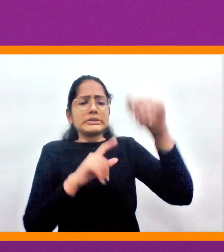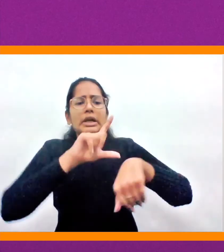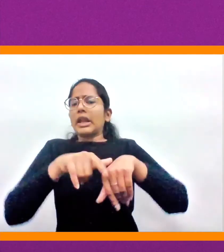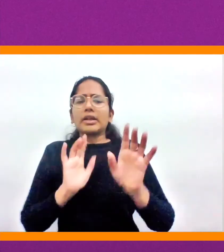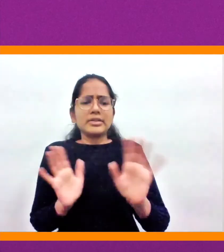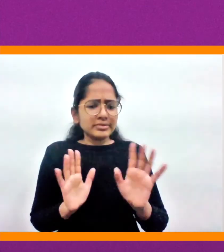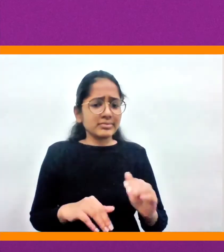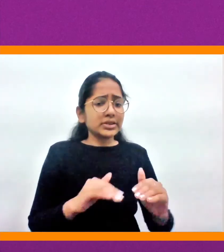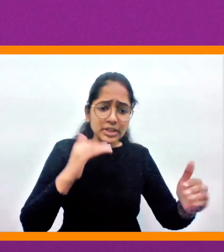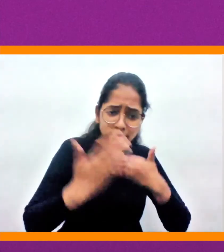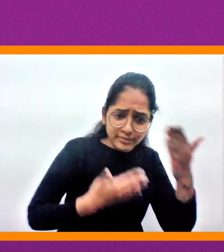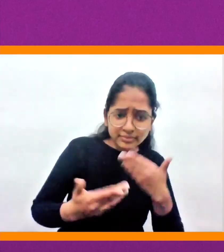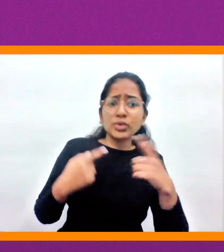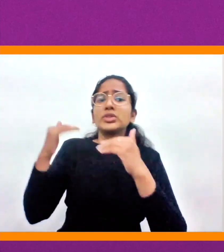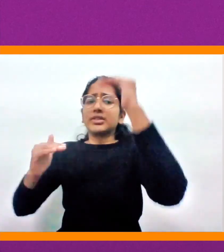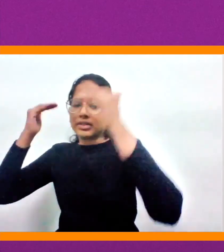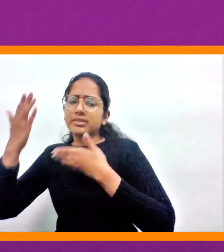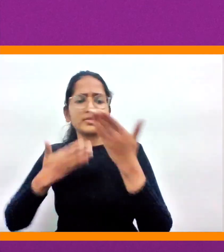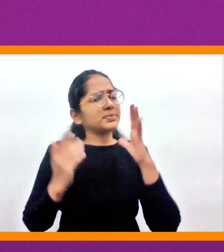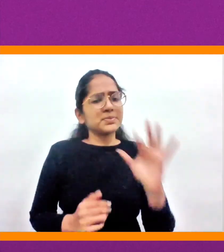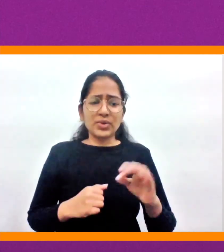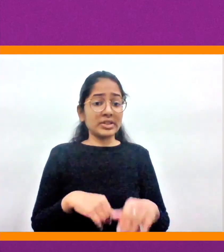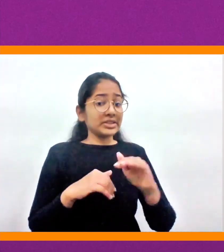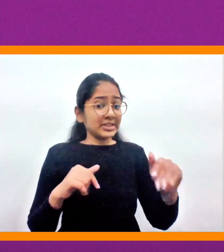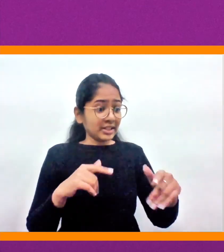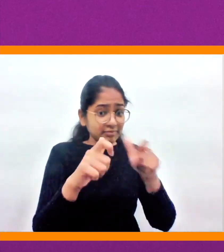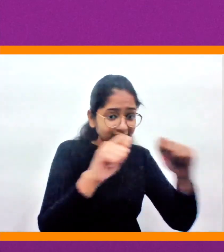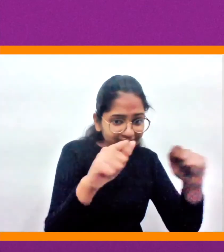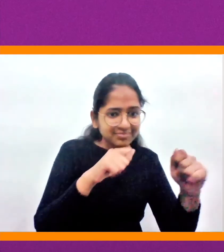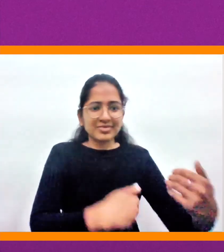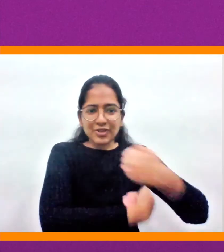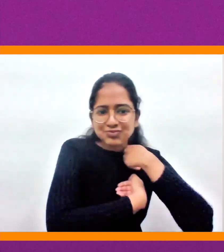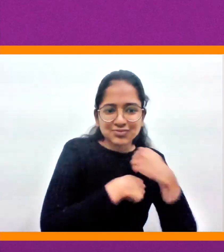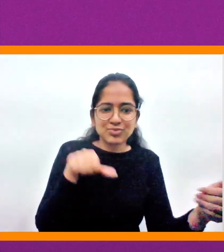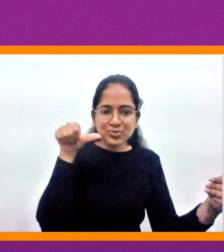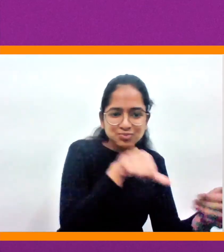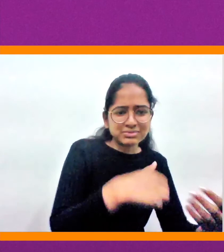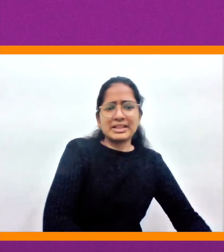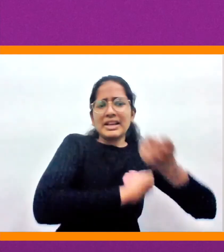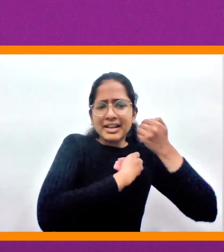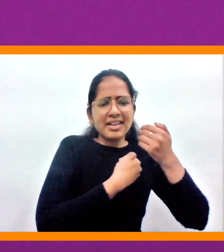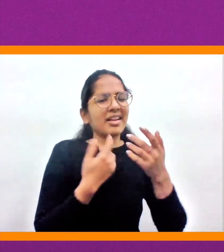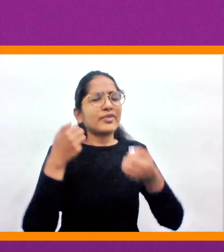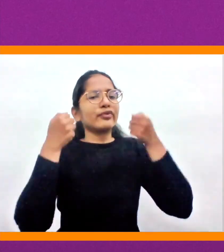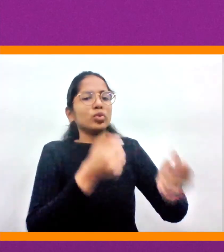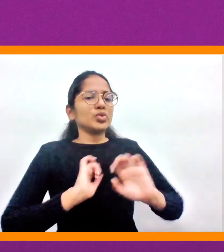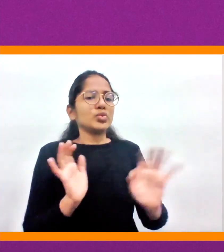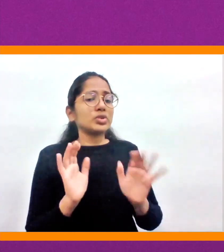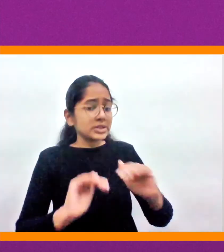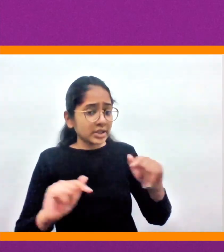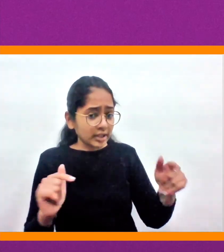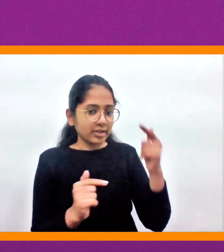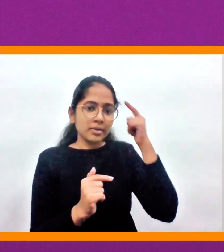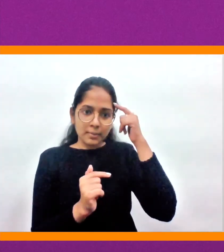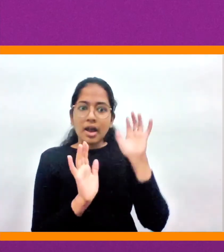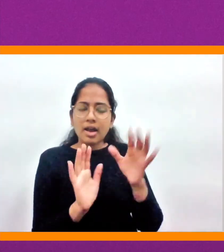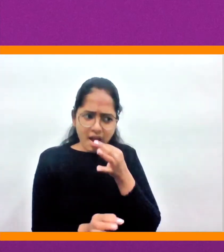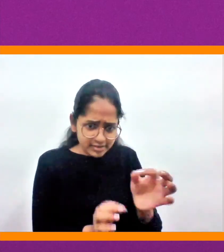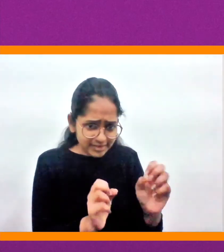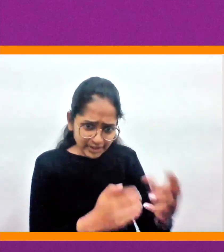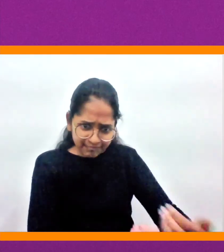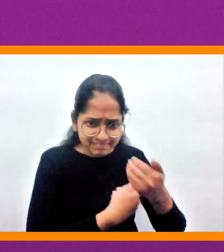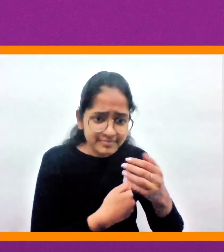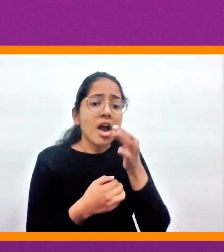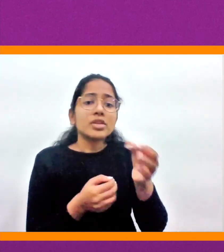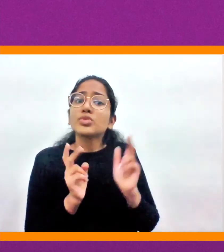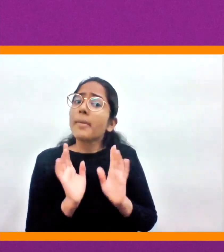or kissing their cheeks, going for a hug, force feeding them, and all of that. Normalizing the practice of